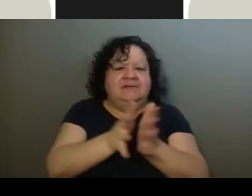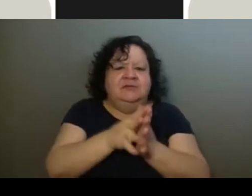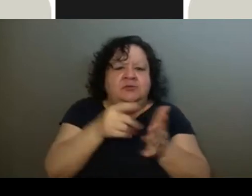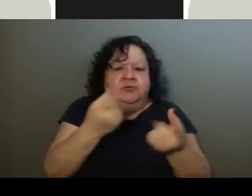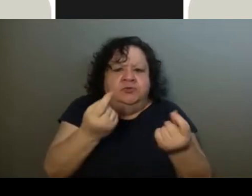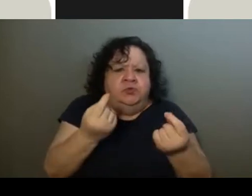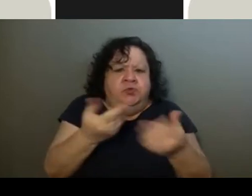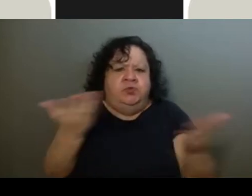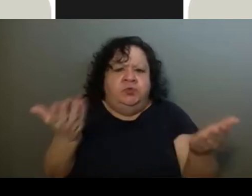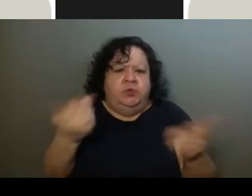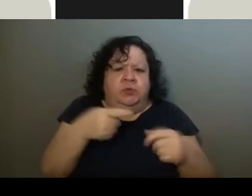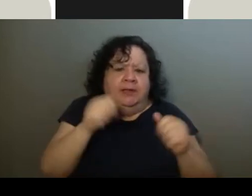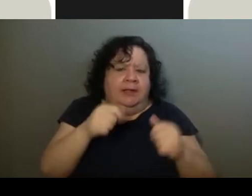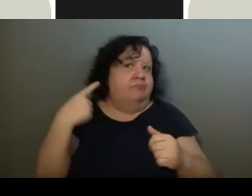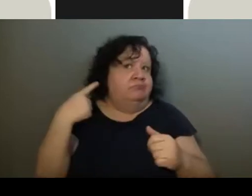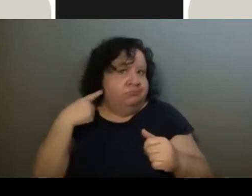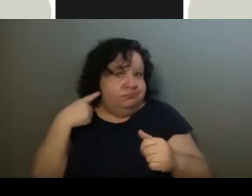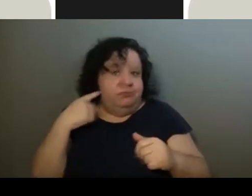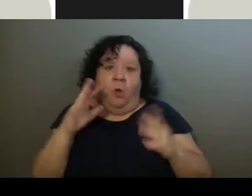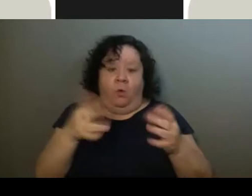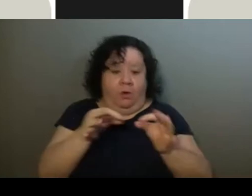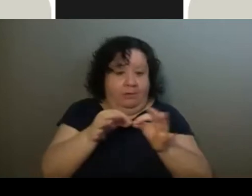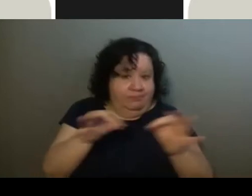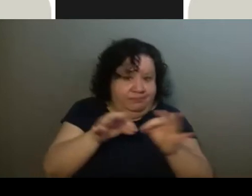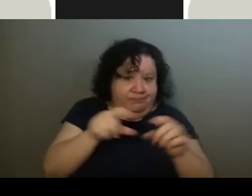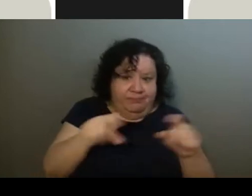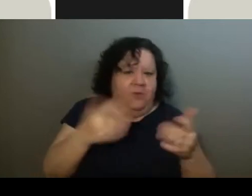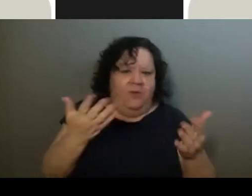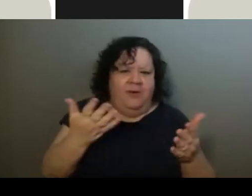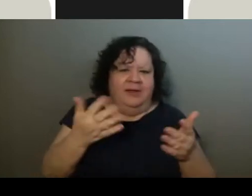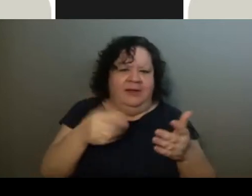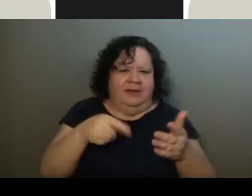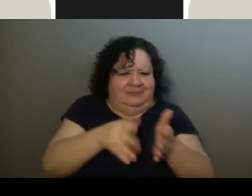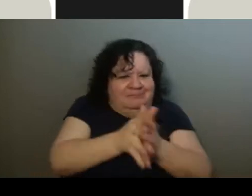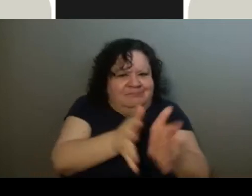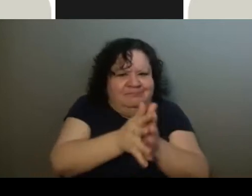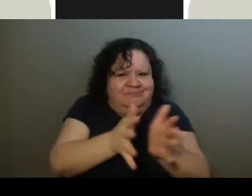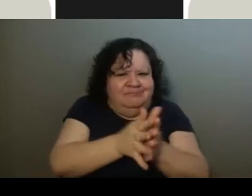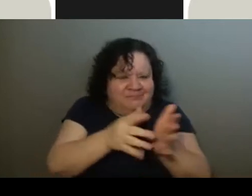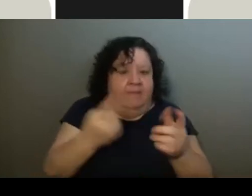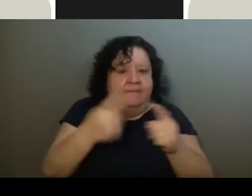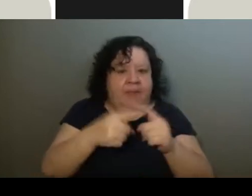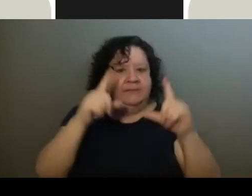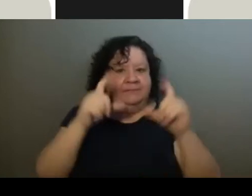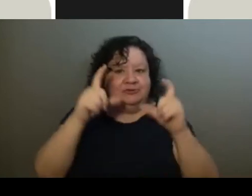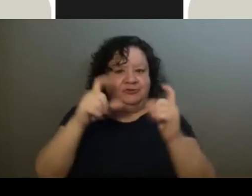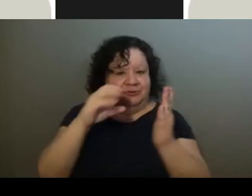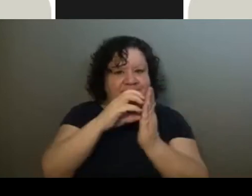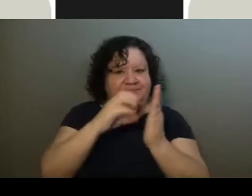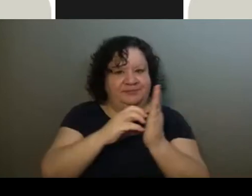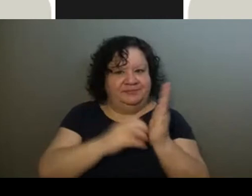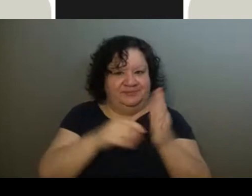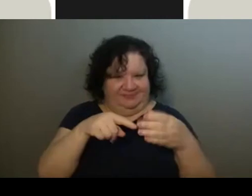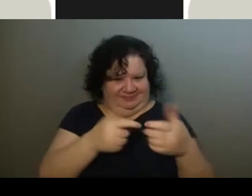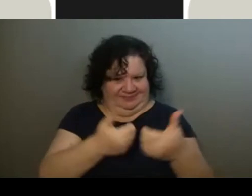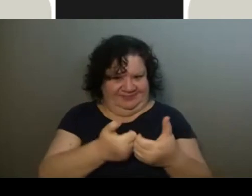taken could be understand those messages depend upon their own preferences and what limitations they have and how they would